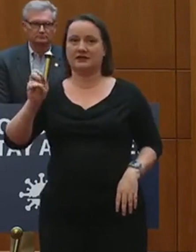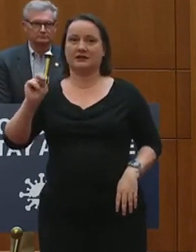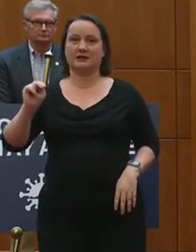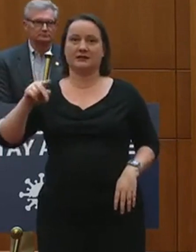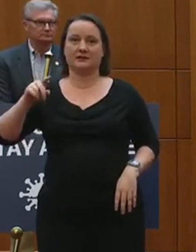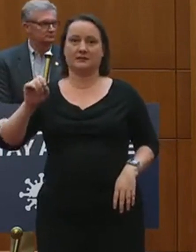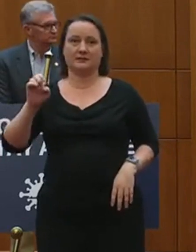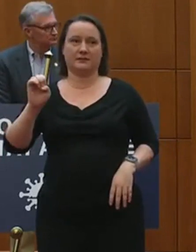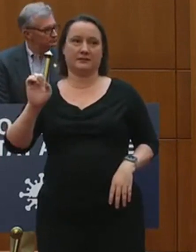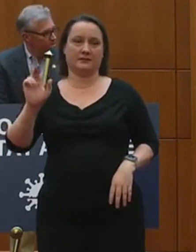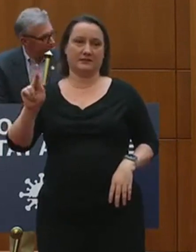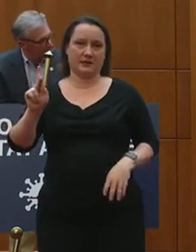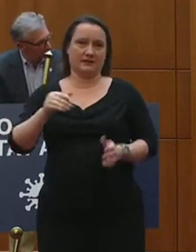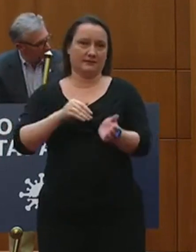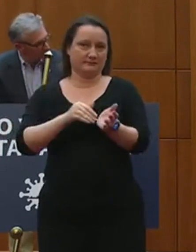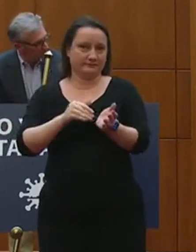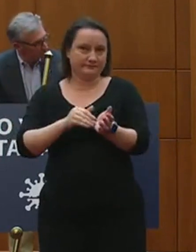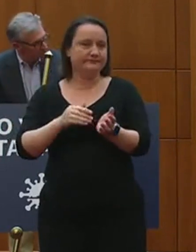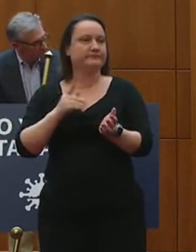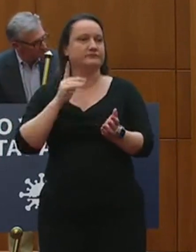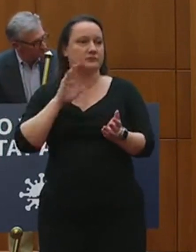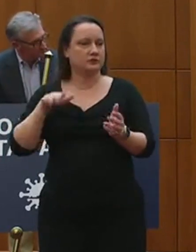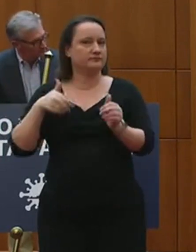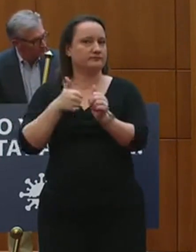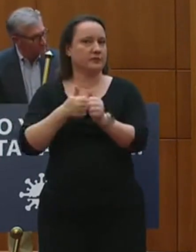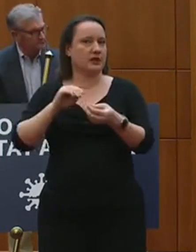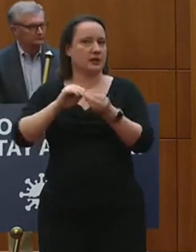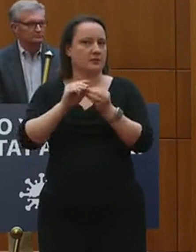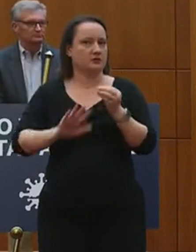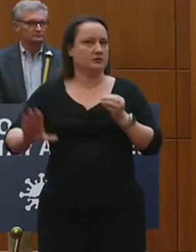across the Commonwealth. Dr. Peek, thank you.